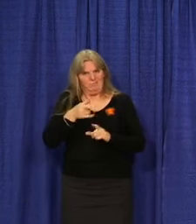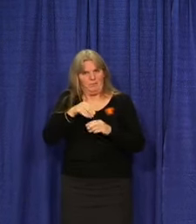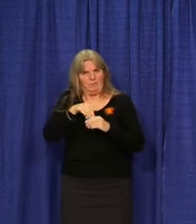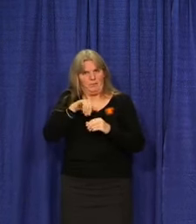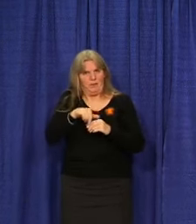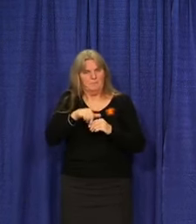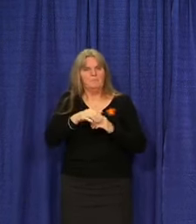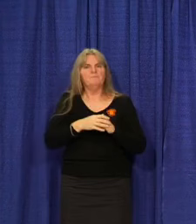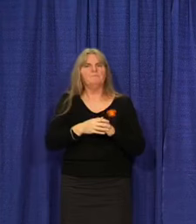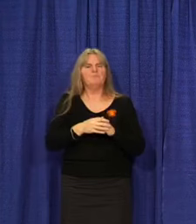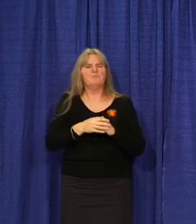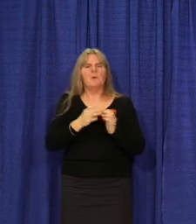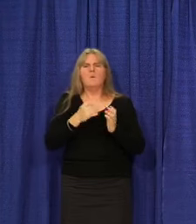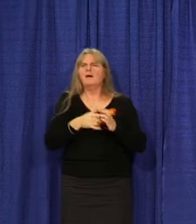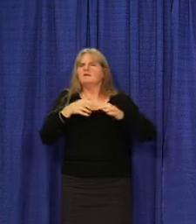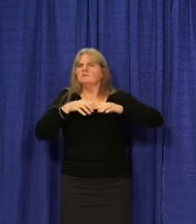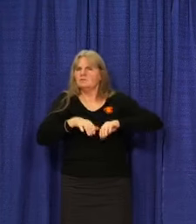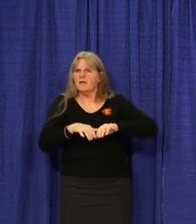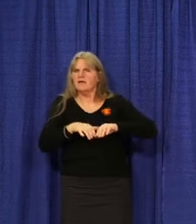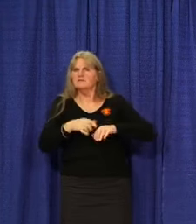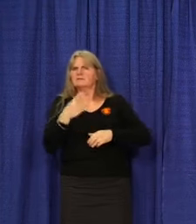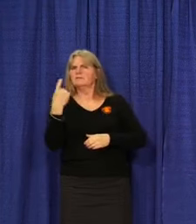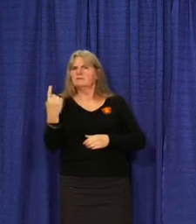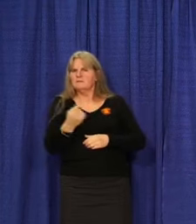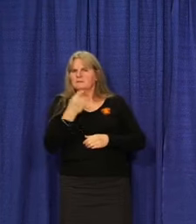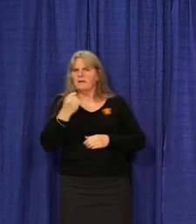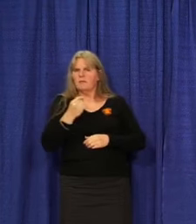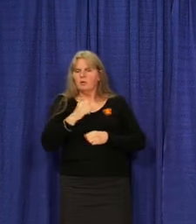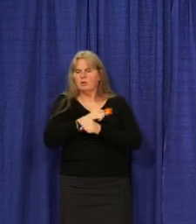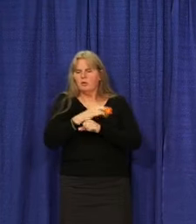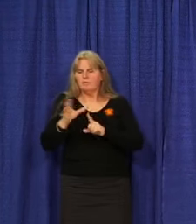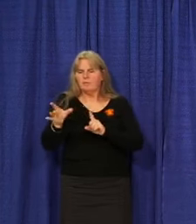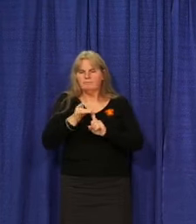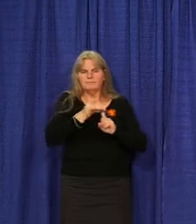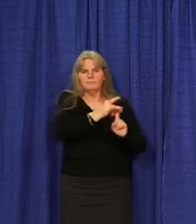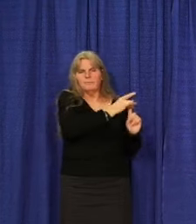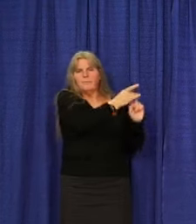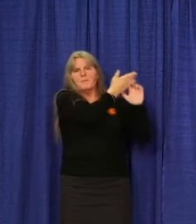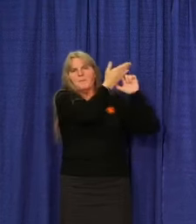In other words, what's the chance of someone infected with